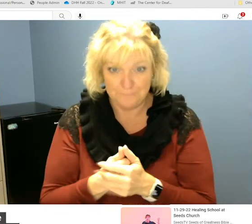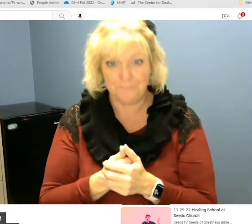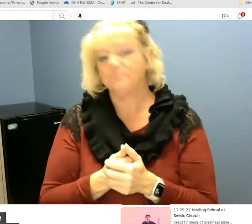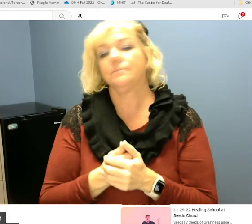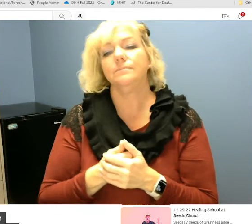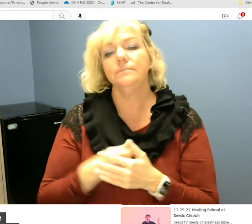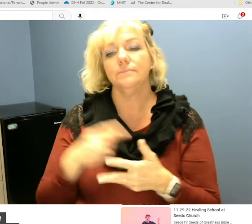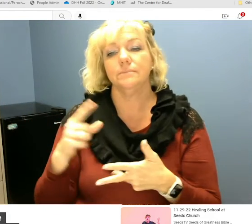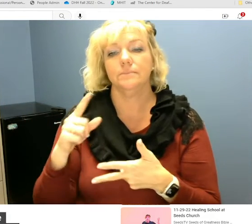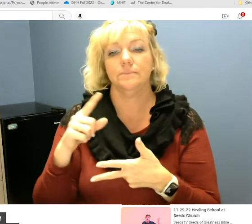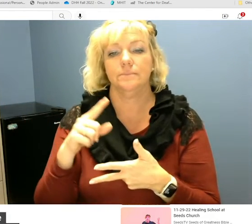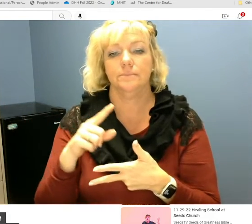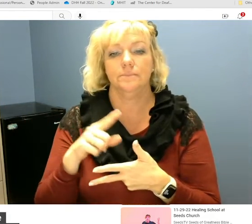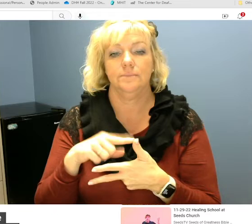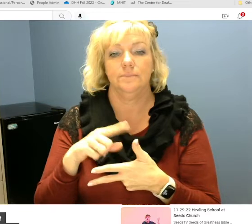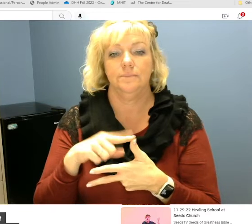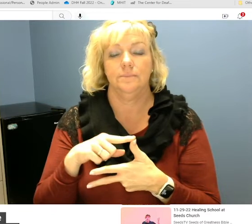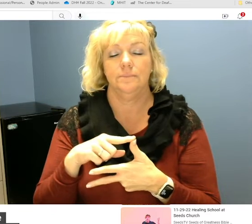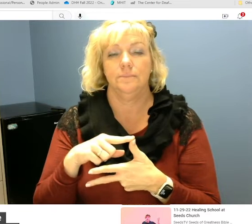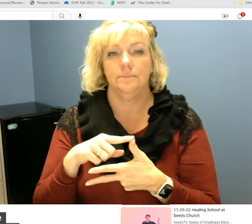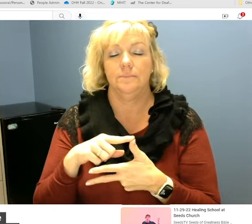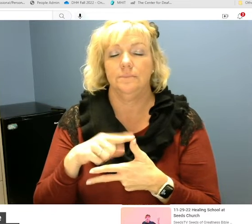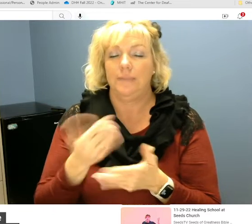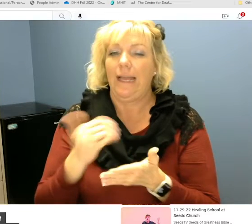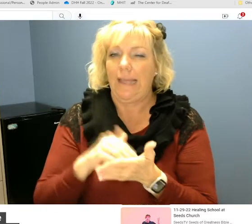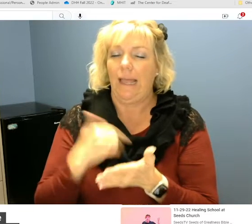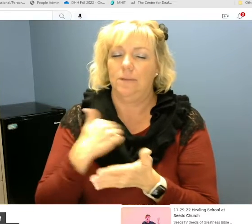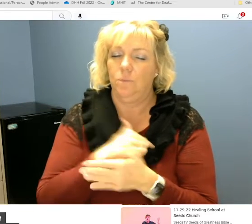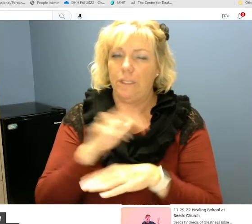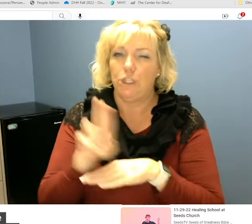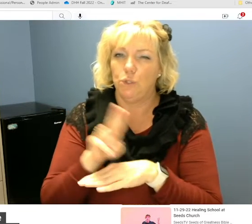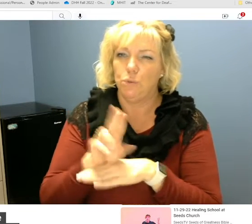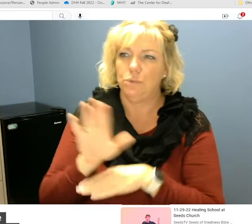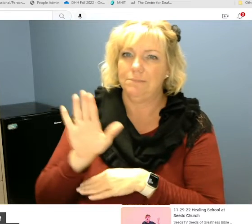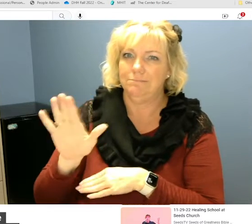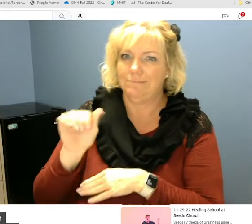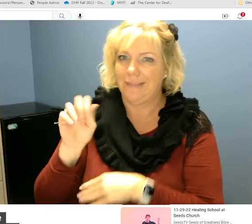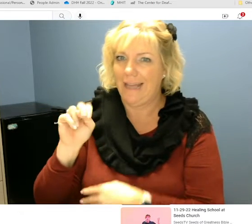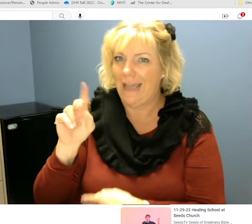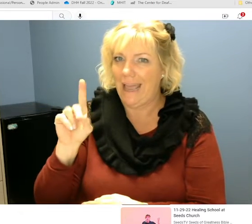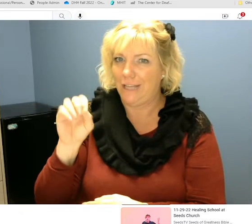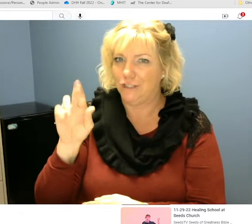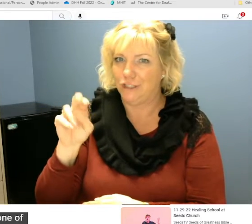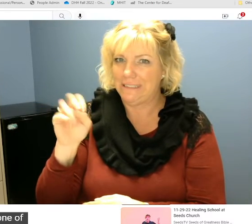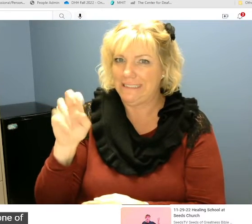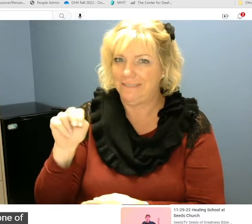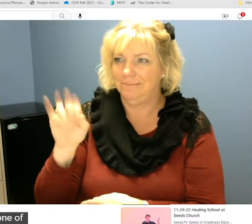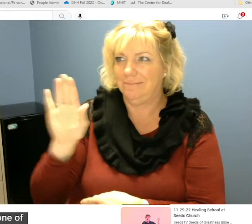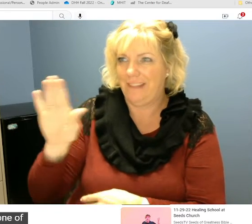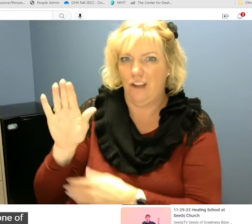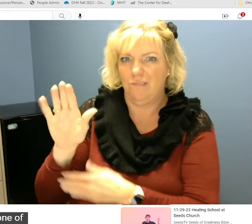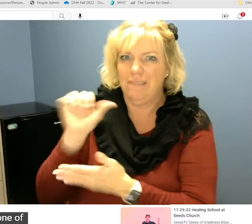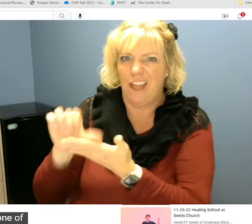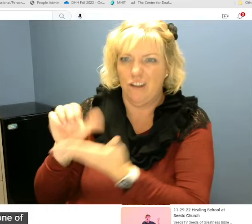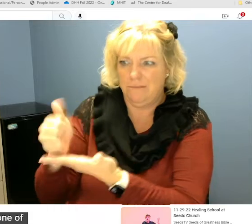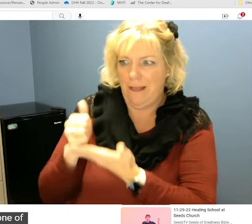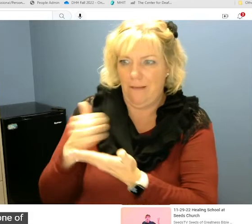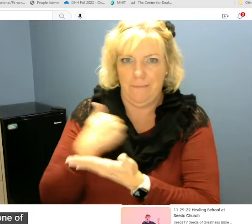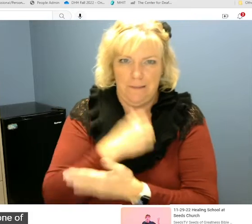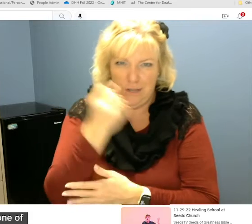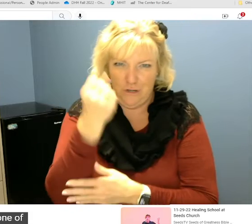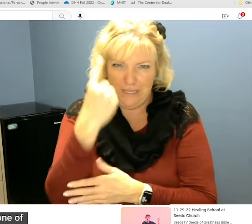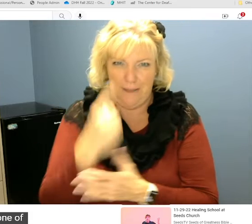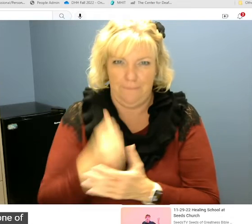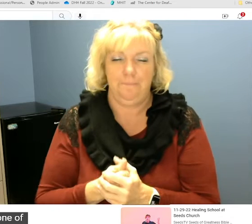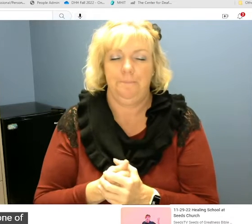later. And again, we can use Anderson's letter to see those successes. So as you're reading through the